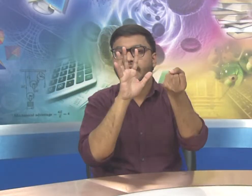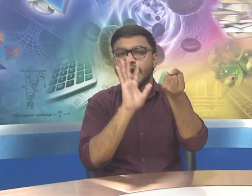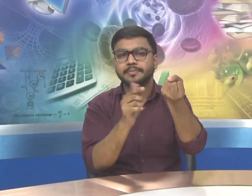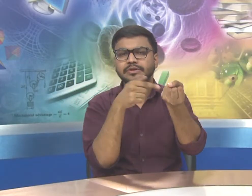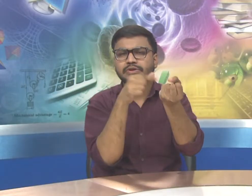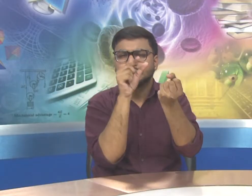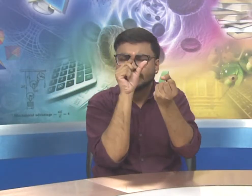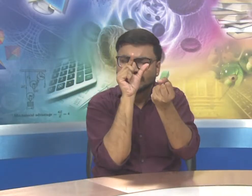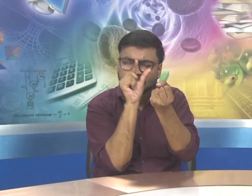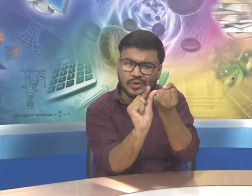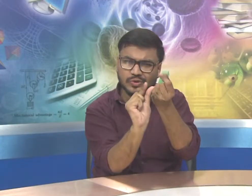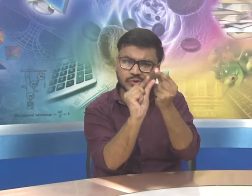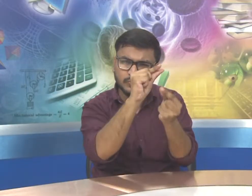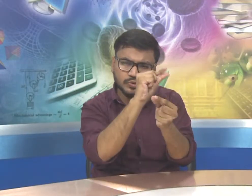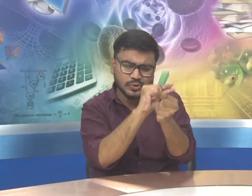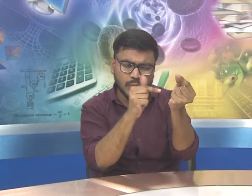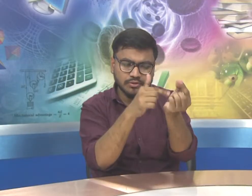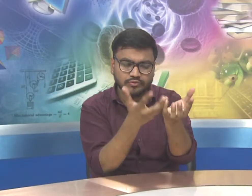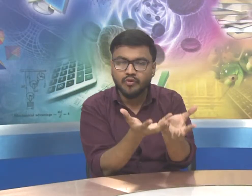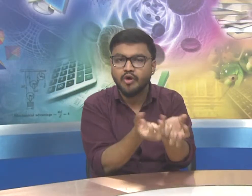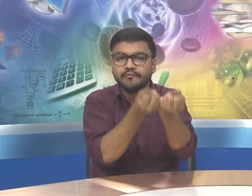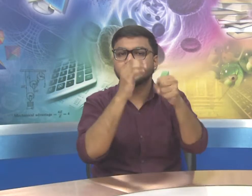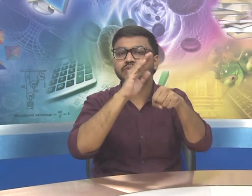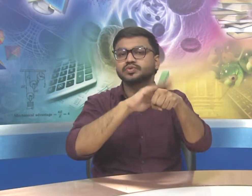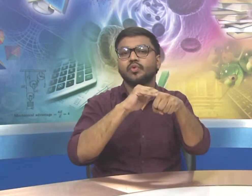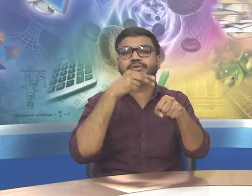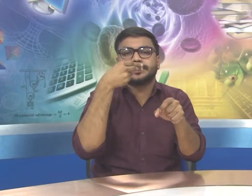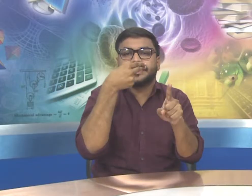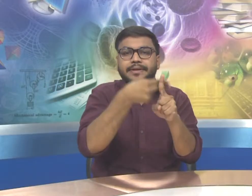These smallest particles were called